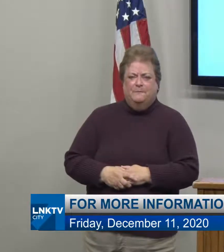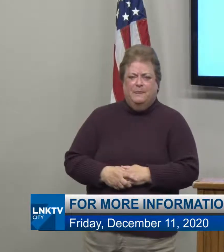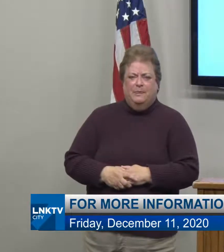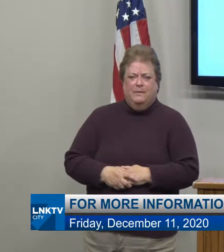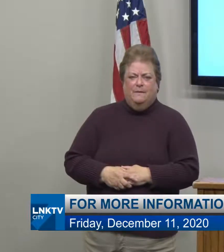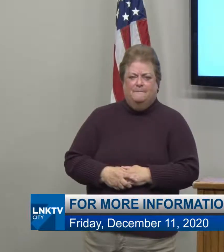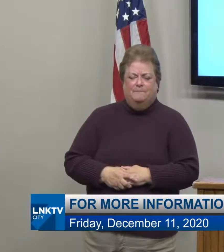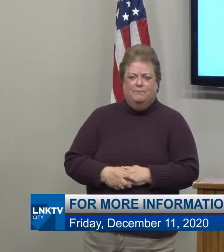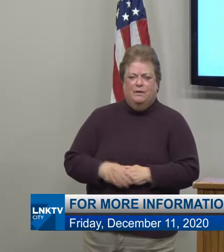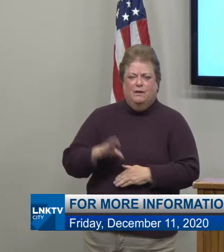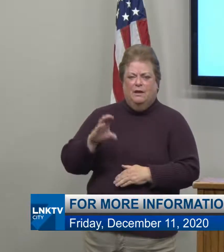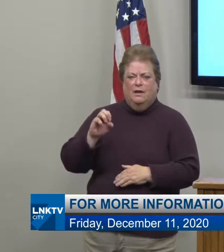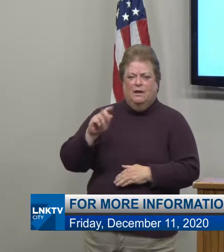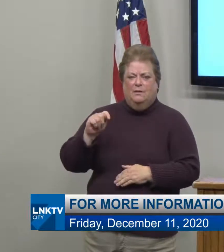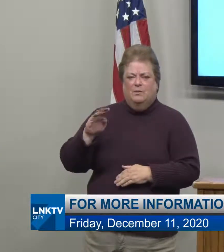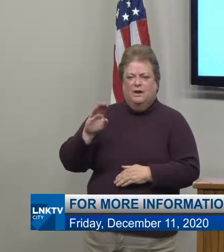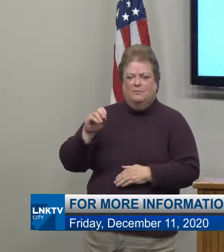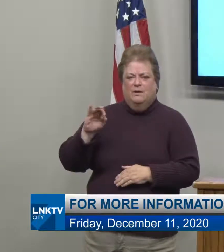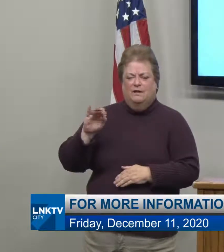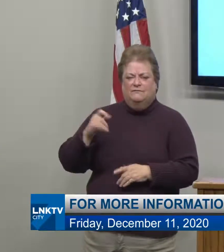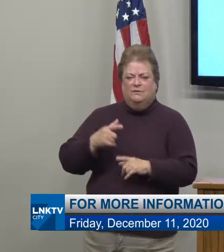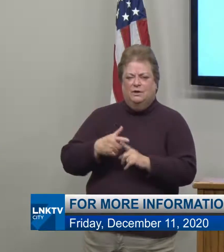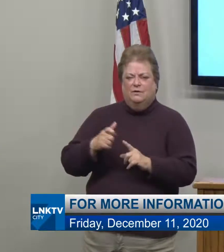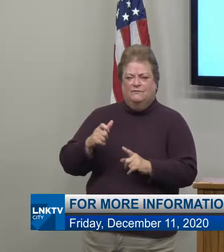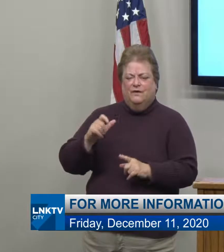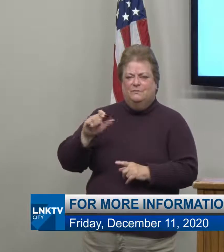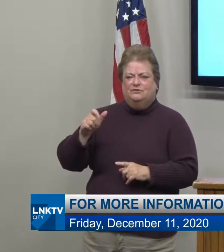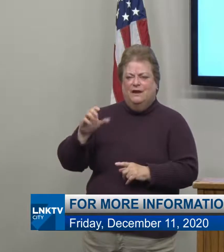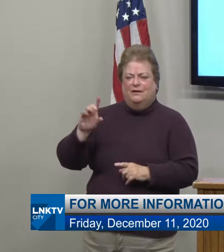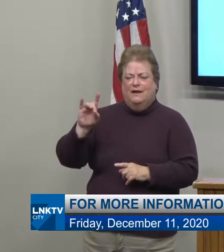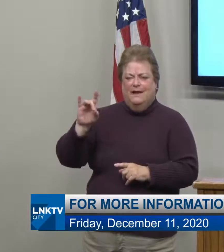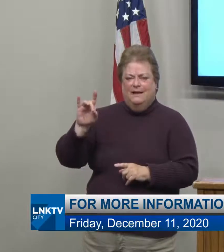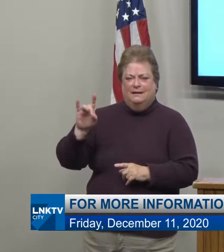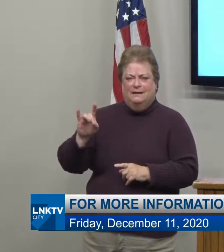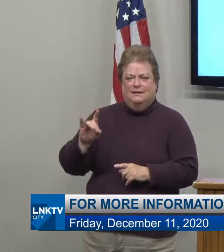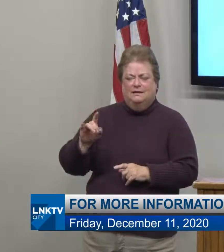This is Brett with Channel 8. I have a question for Director Lopez.